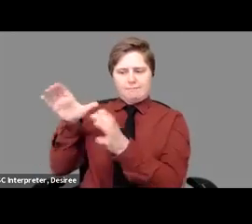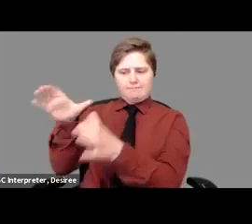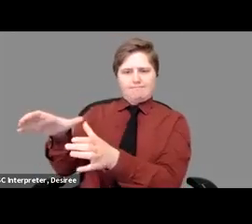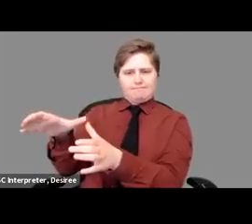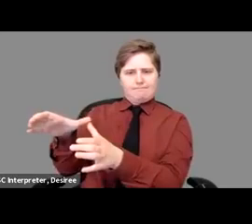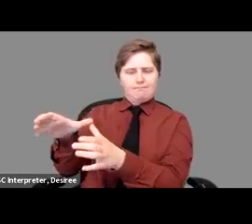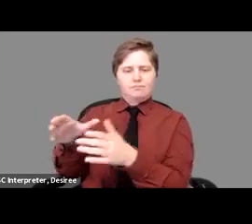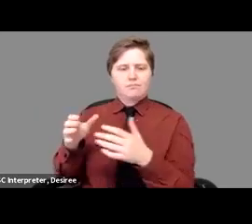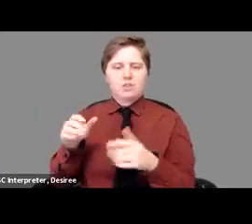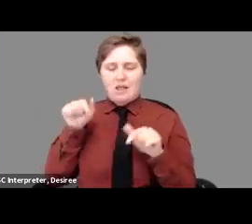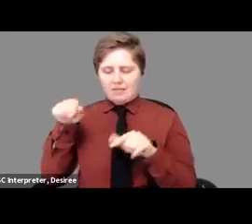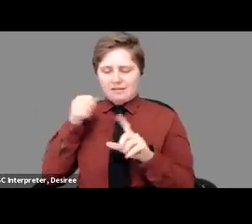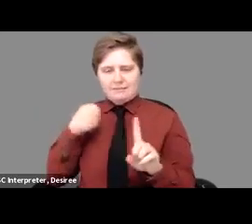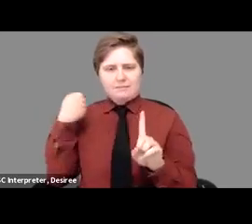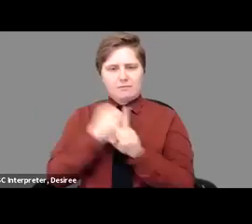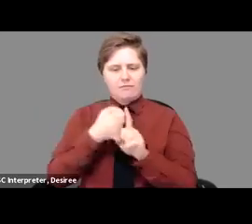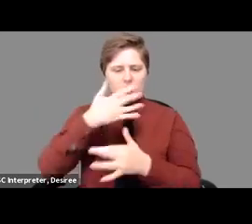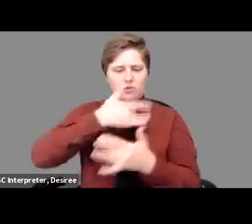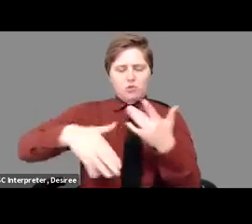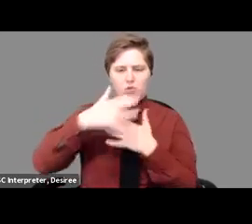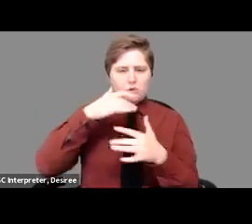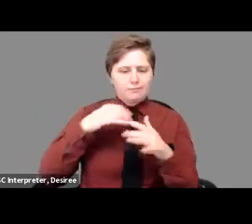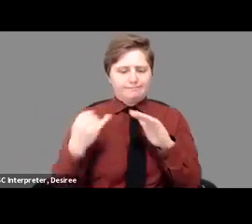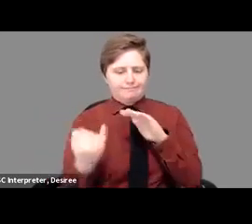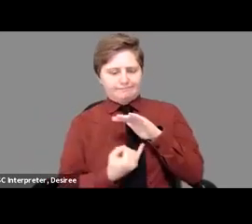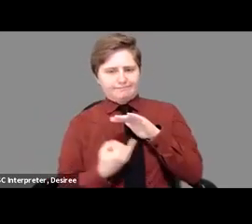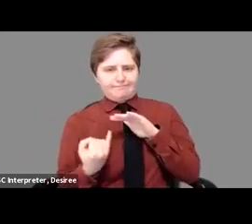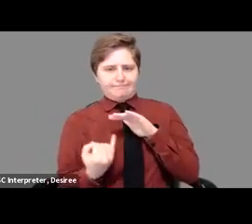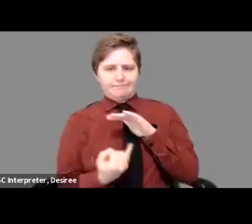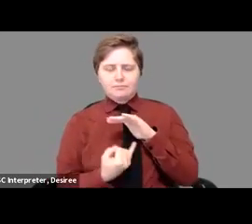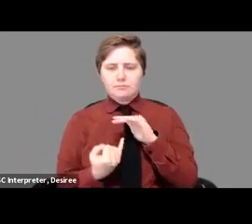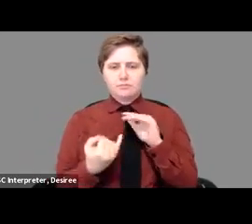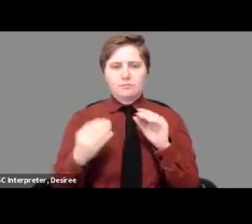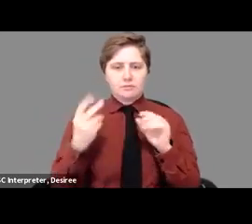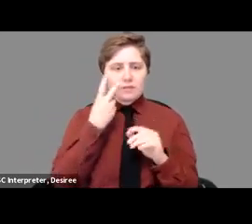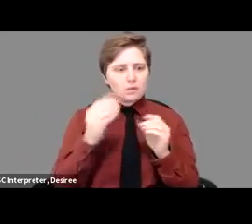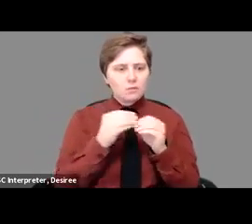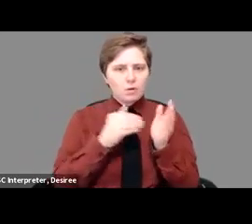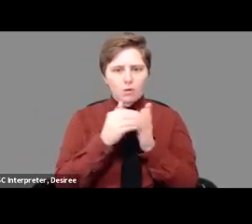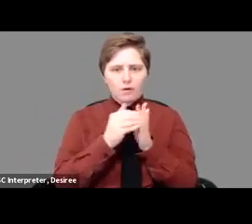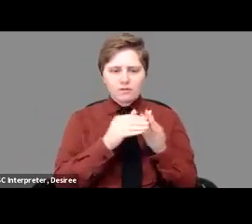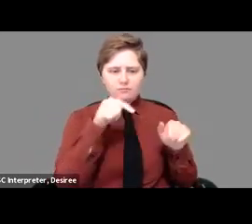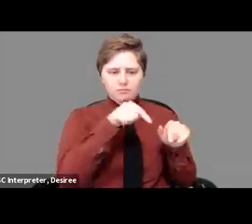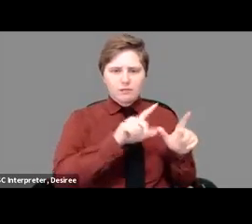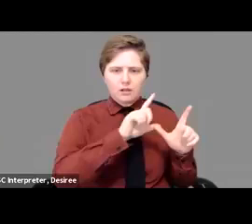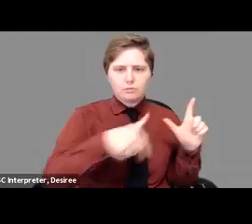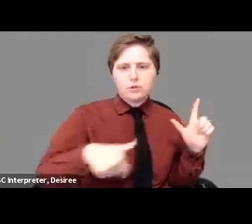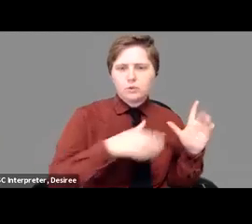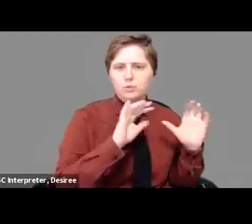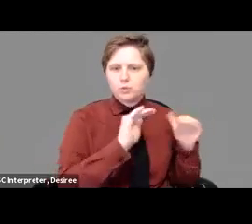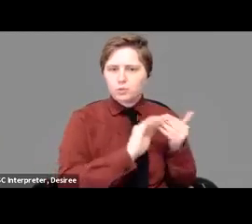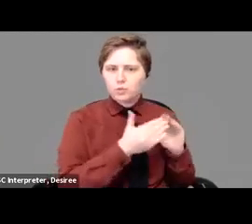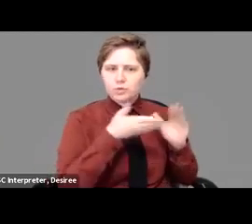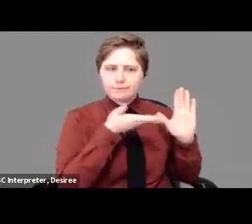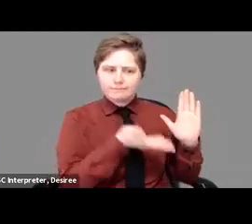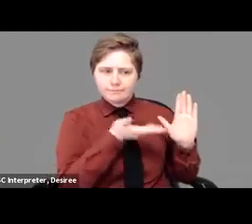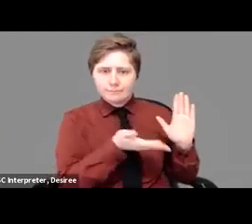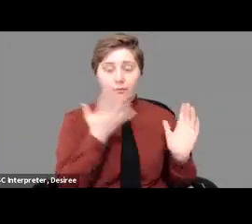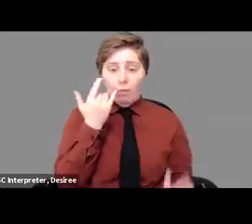of social isolation is seen more in the LGBTQ community because